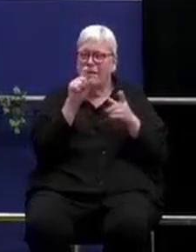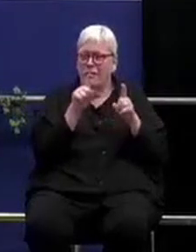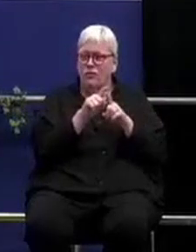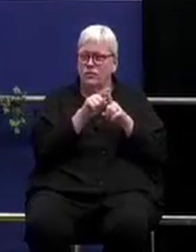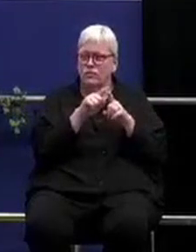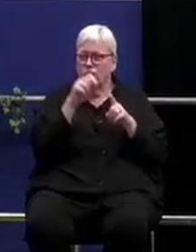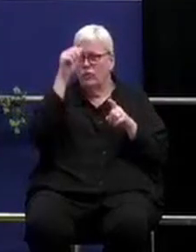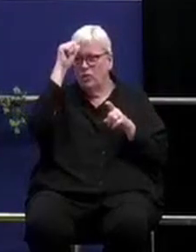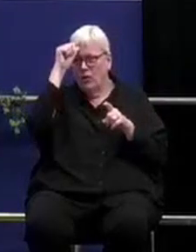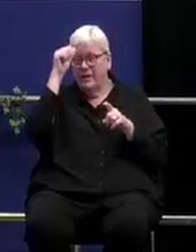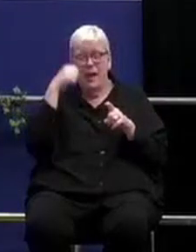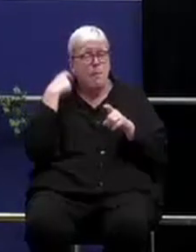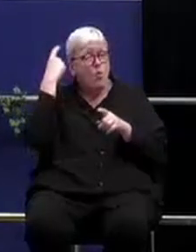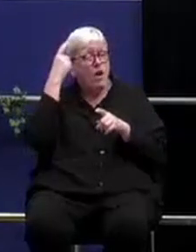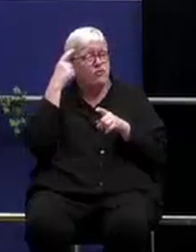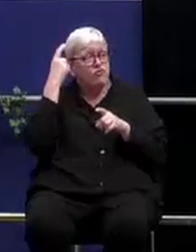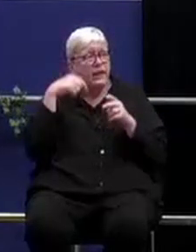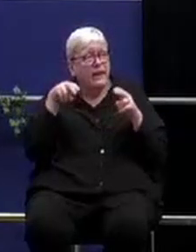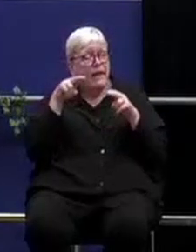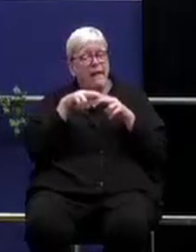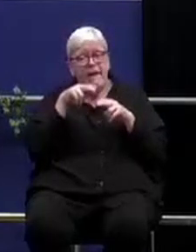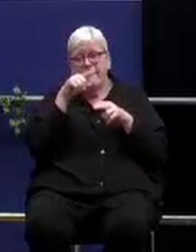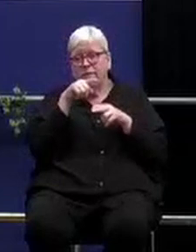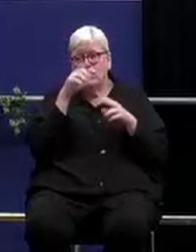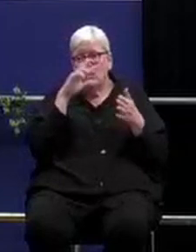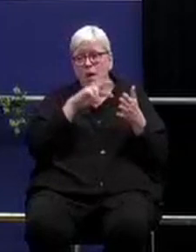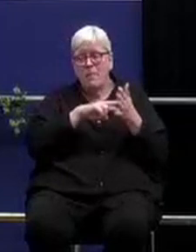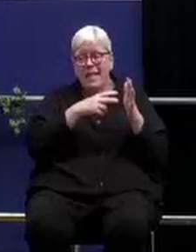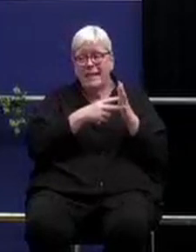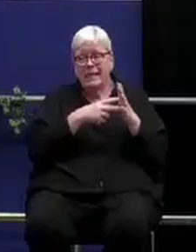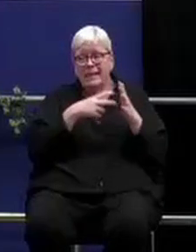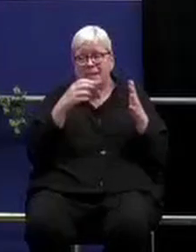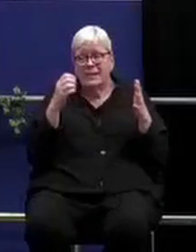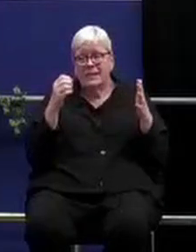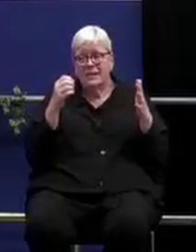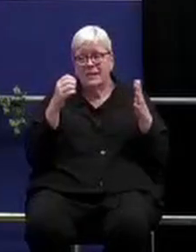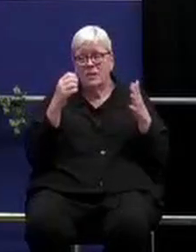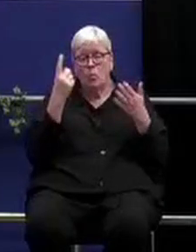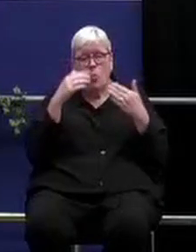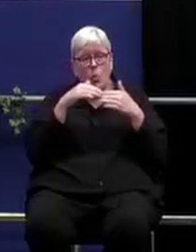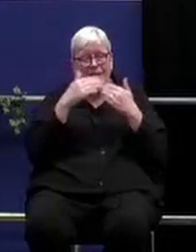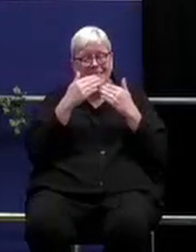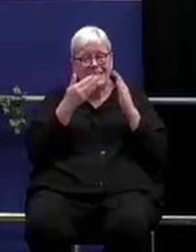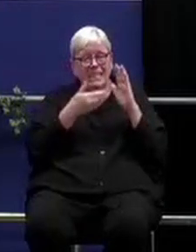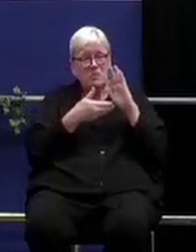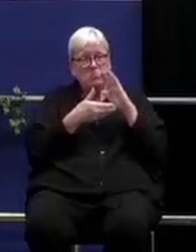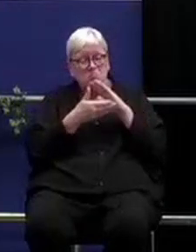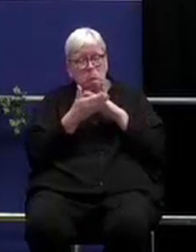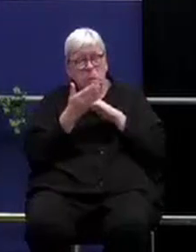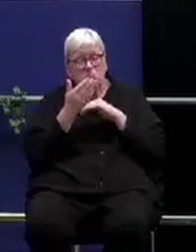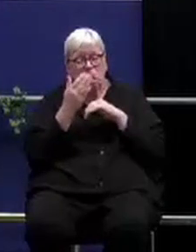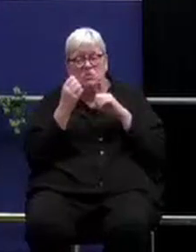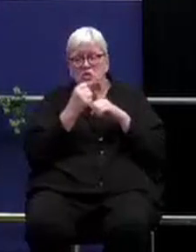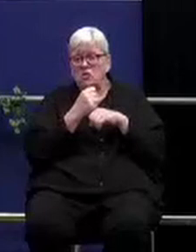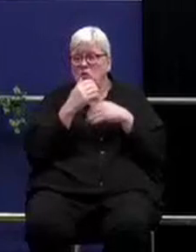And just wondering if, you know, you have any plans or any thoughts about maybe one day taking that further, sort of thing. I